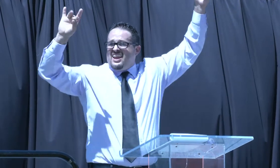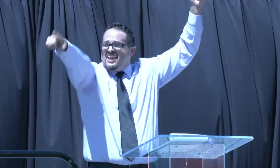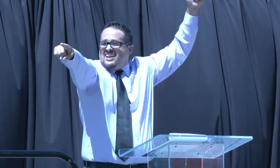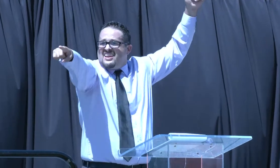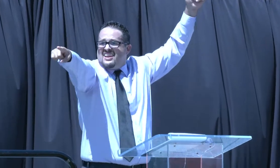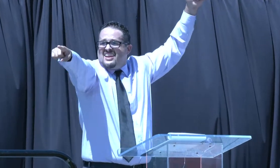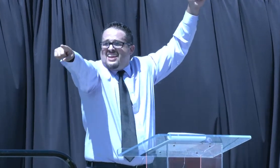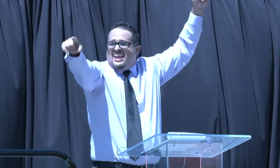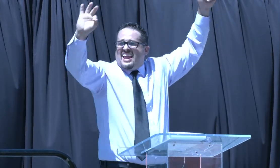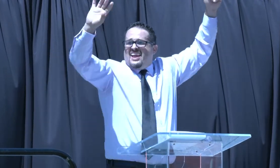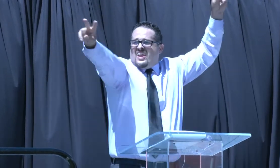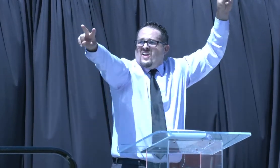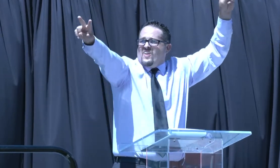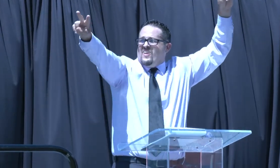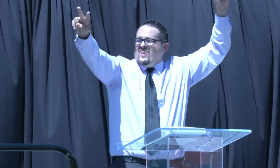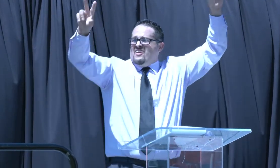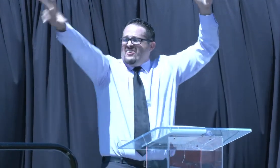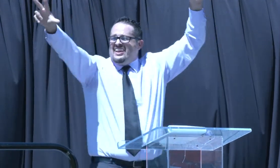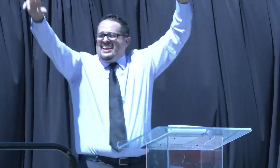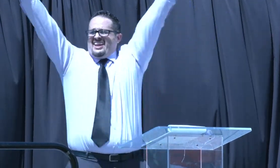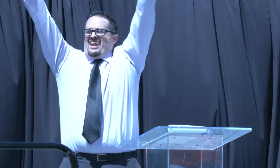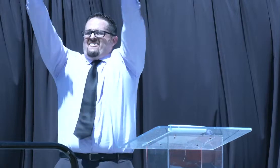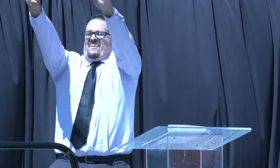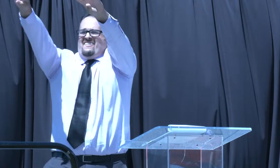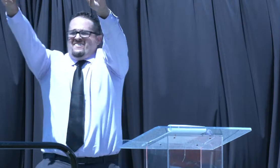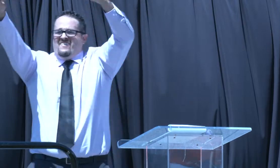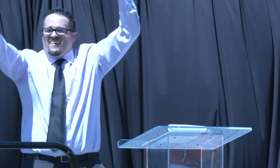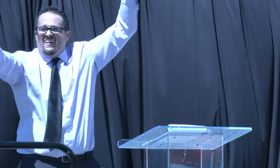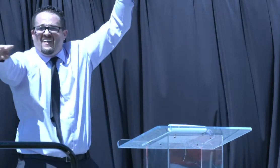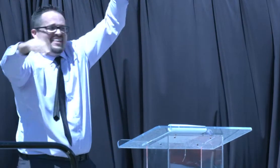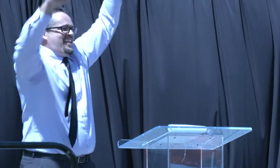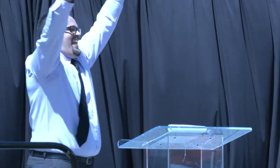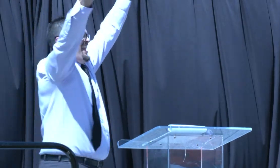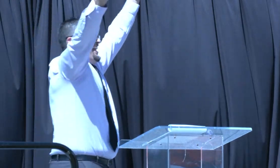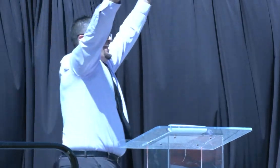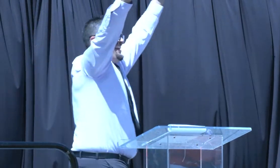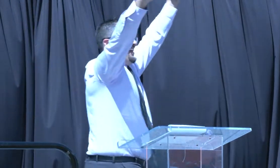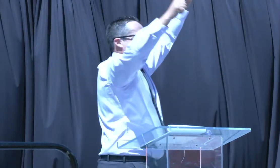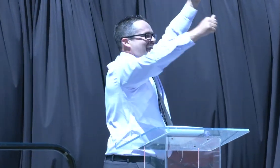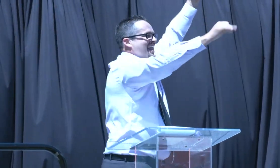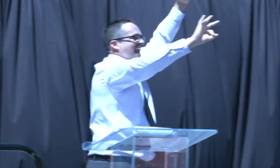of 1998? All right, three of us, 4.